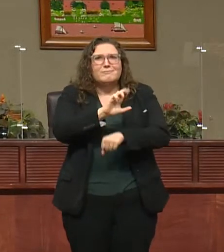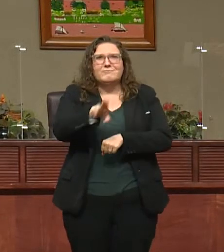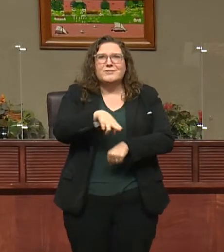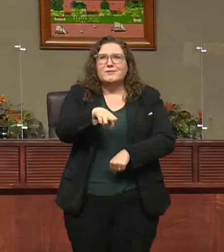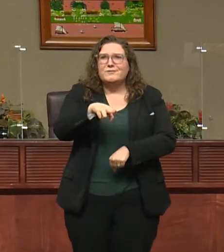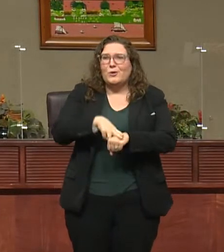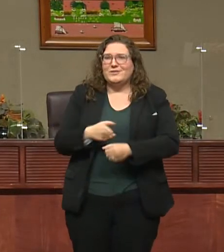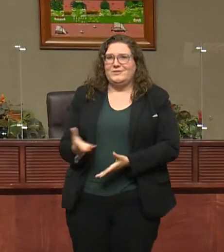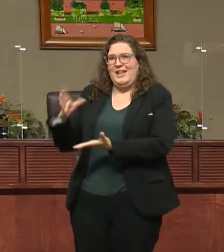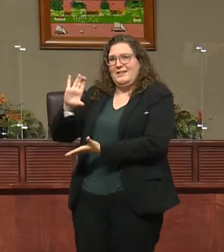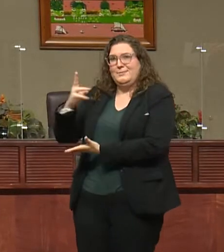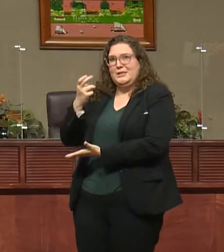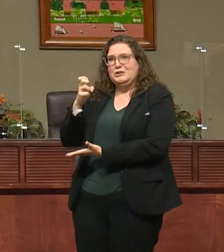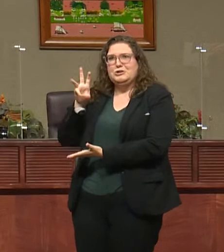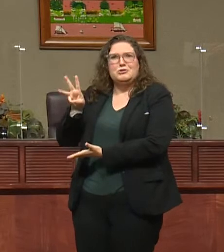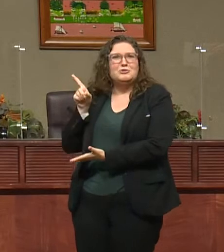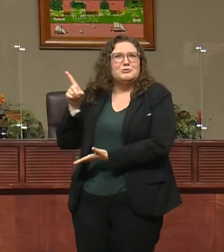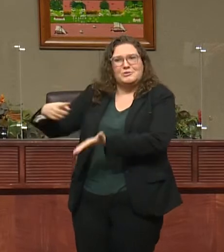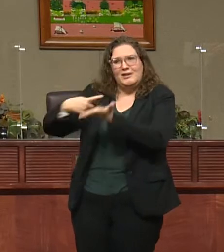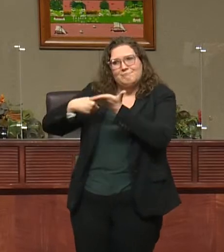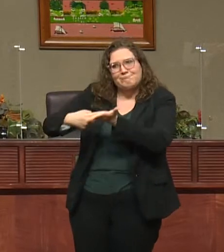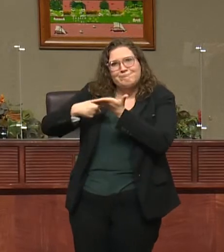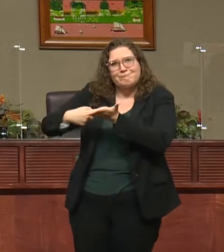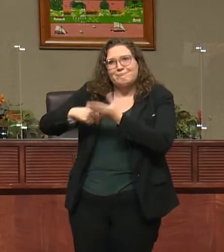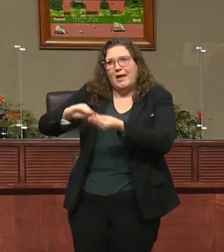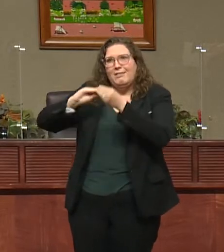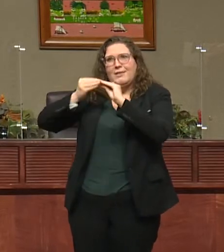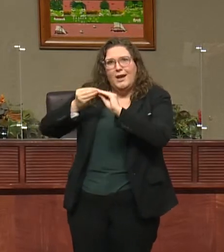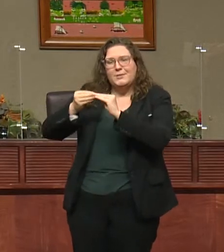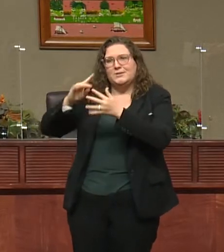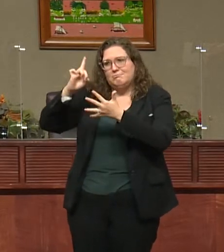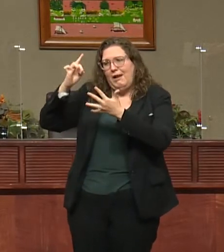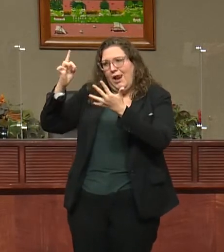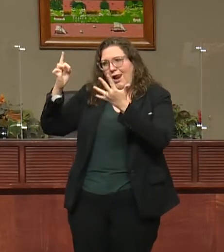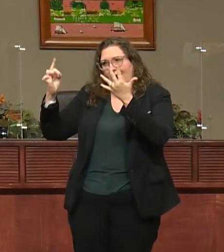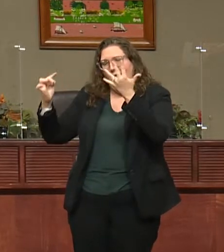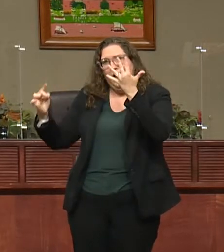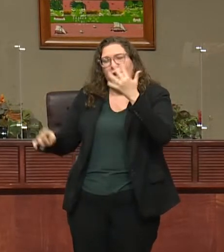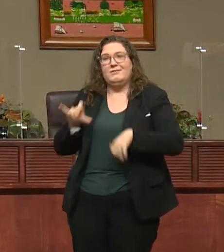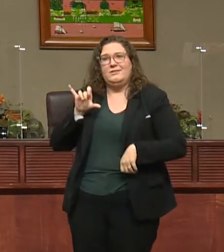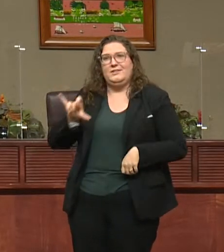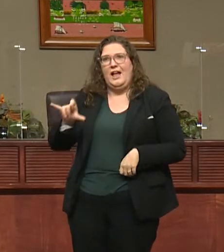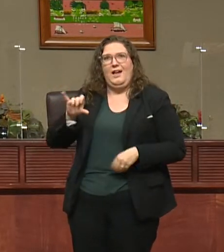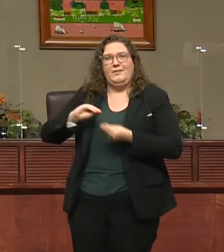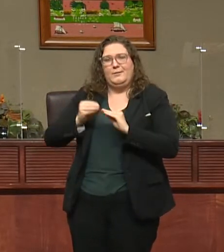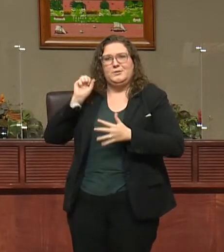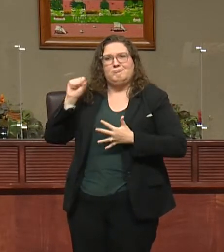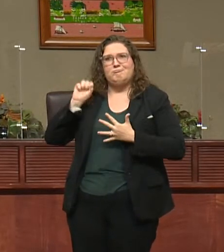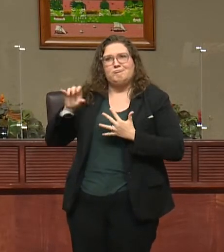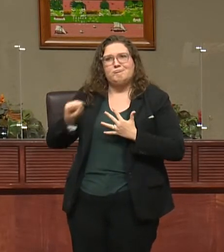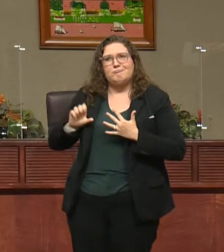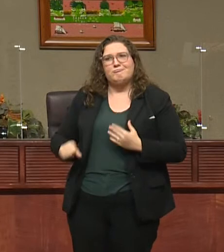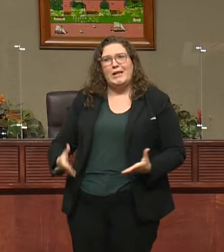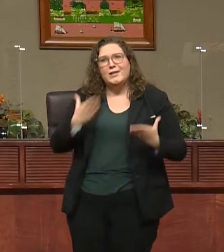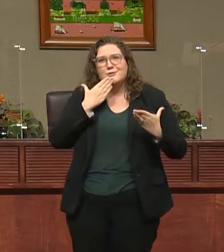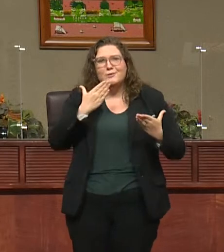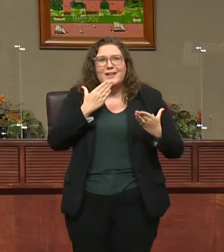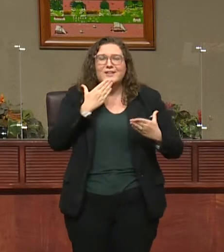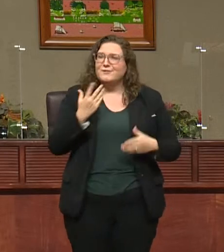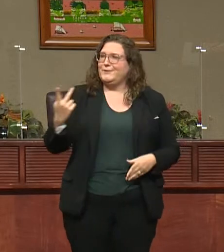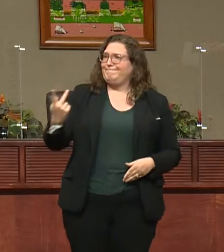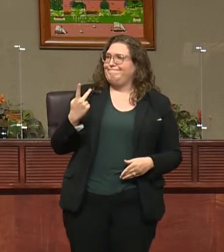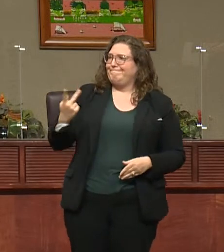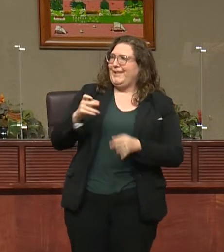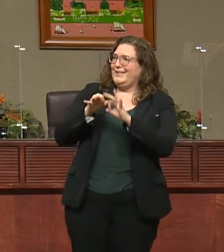Ms. Chu was talking about the numbers associated with the variants. So thank you for what you all do to make